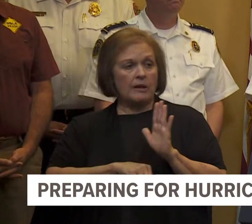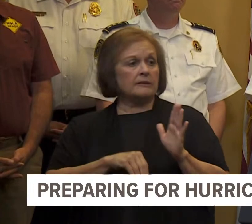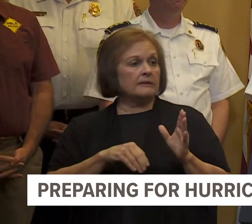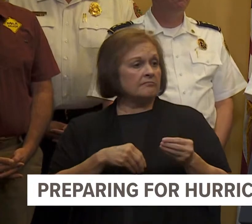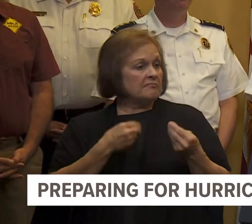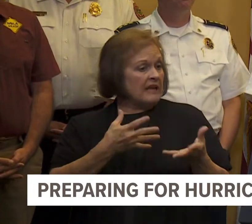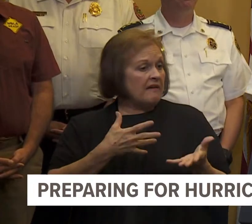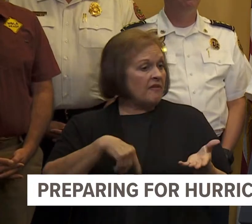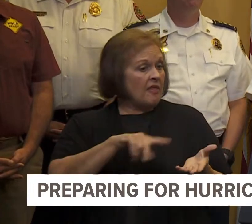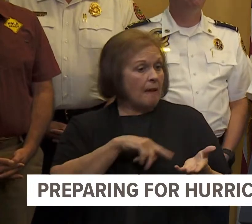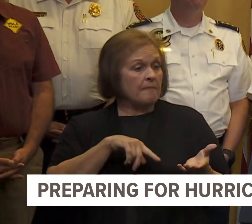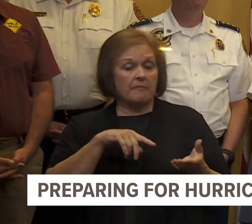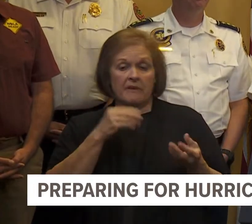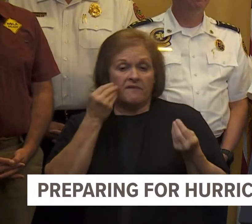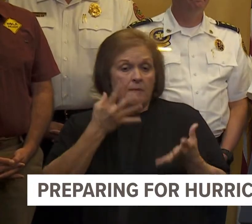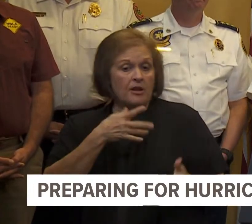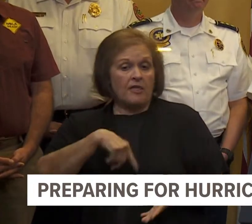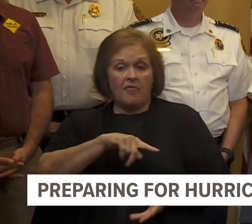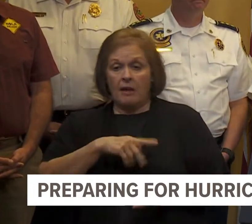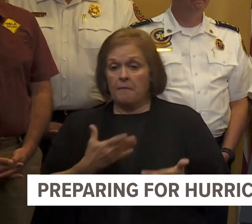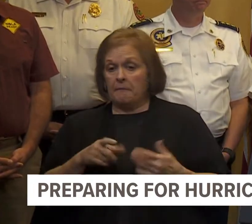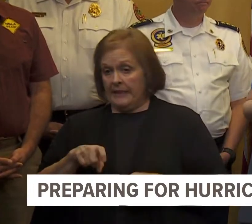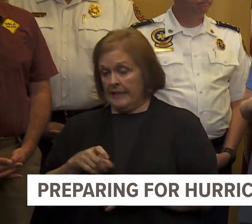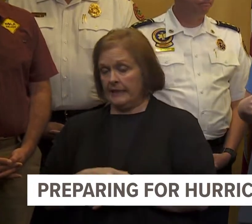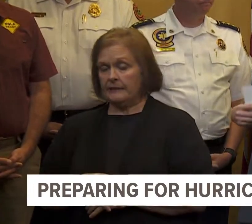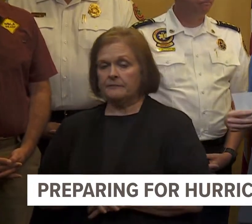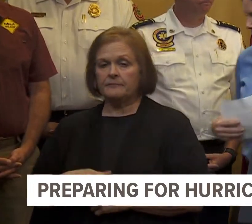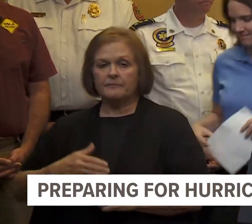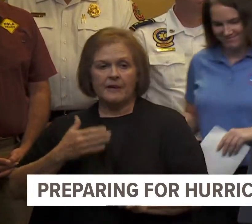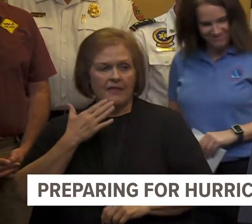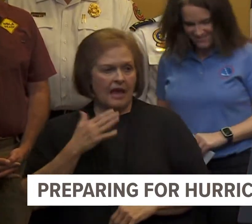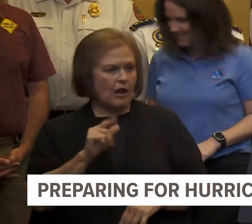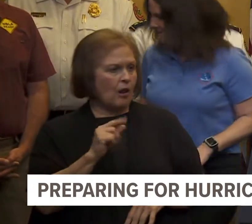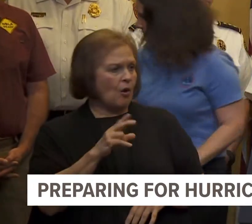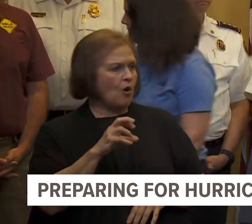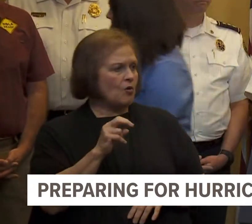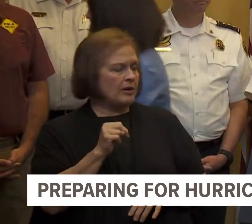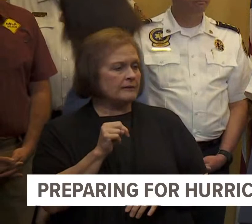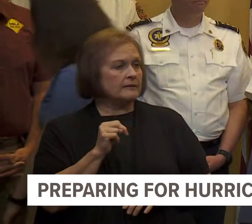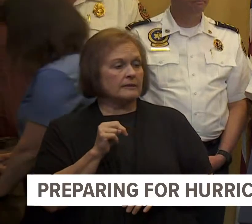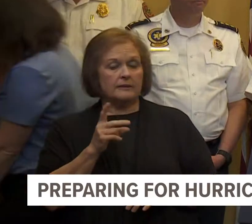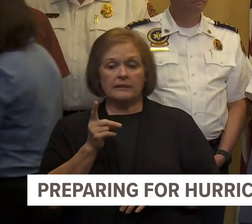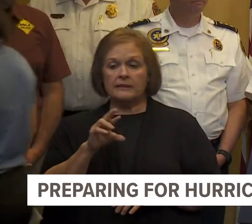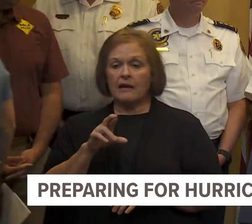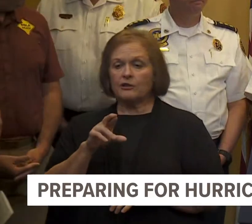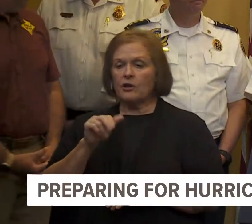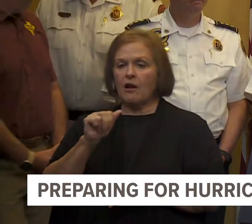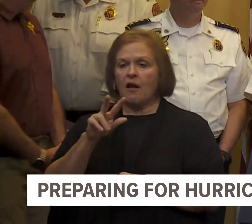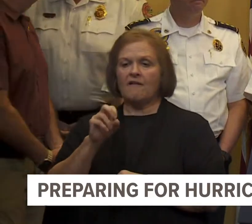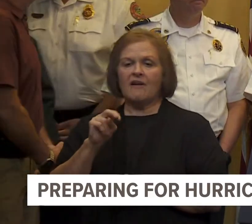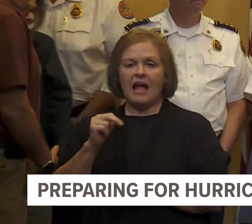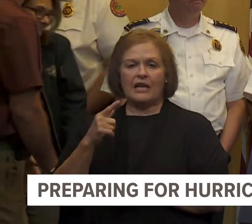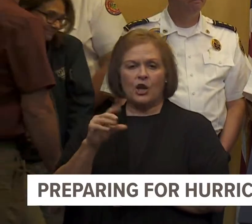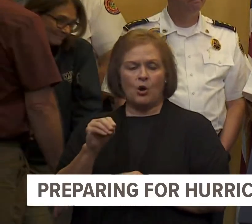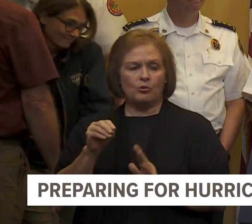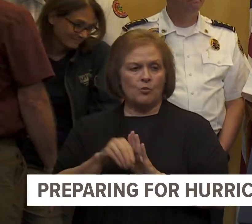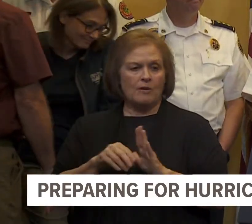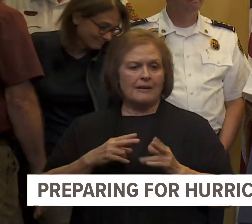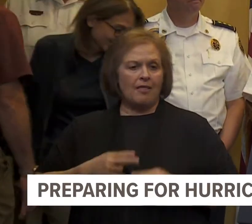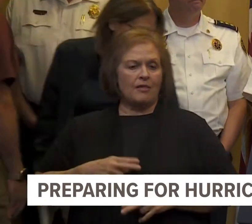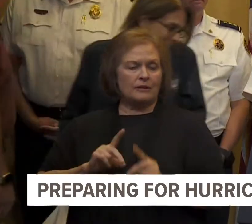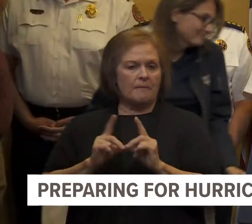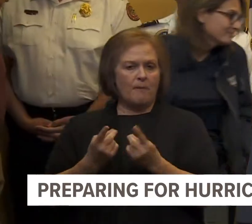them all the information that they need. Thank you. Thank you, Lauren, and you do a great job, and thank you for that. Dr. Jennifer Vegno, New Orleans